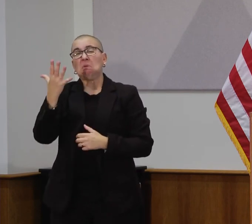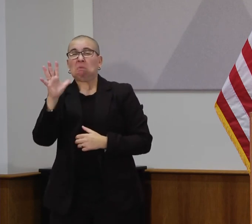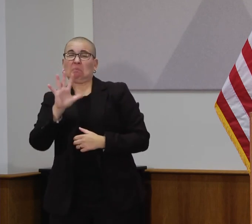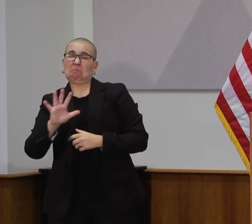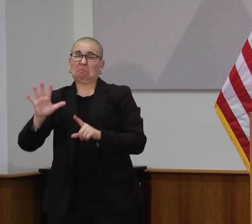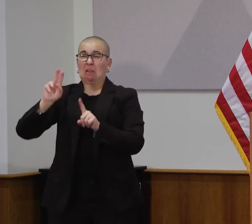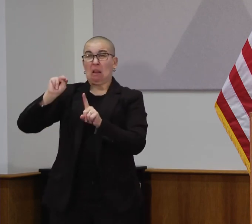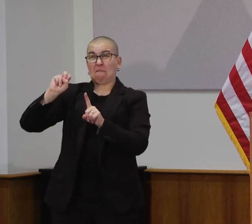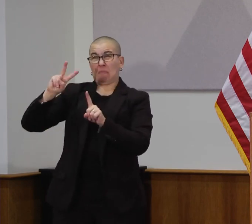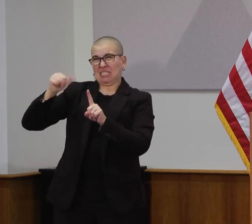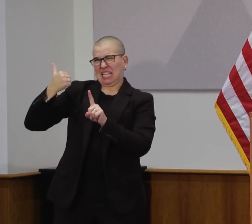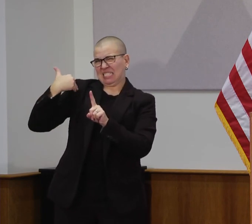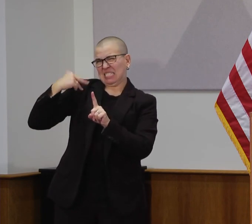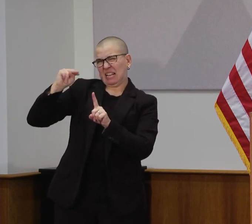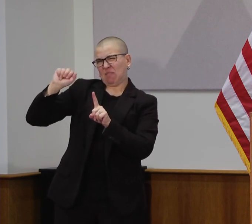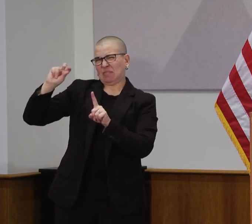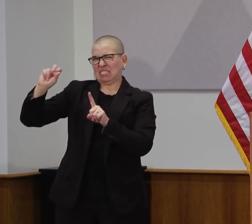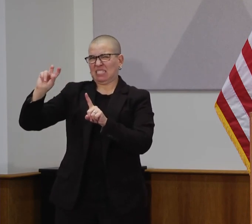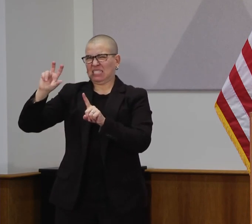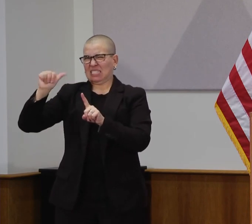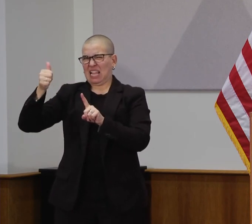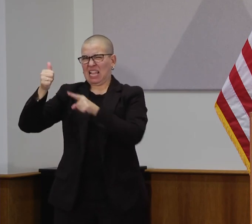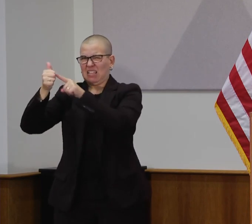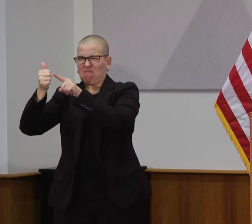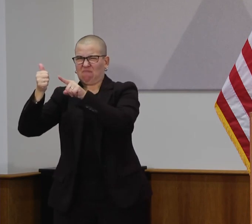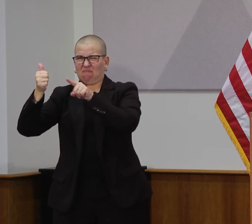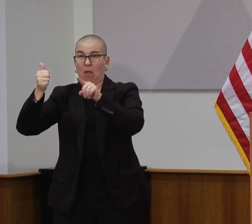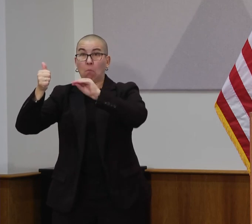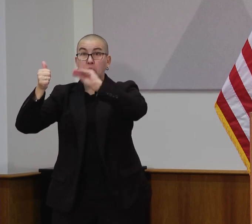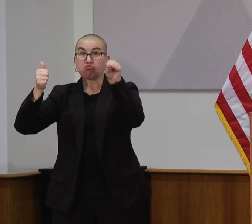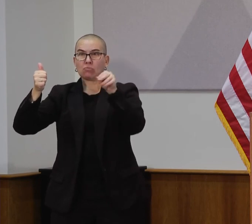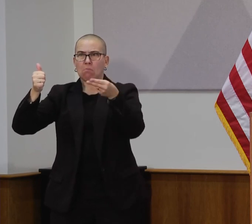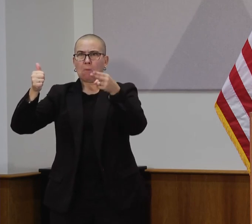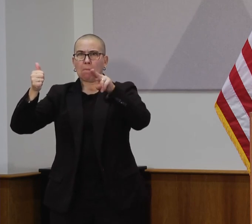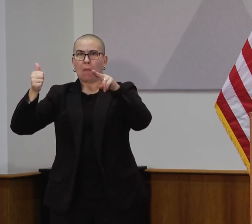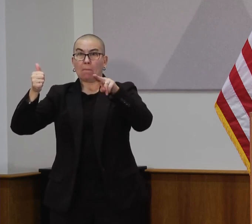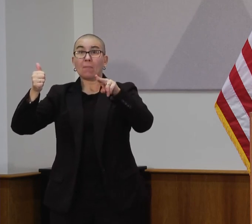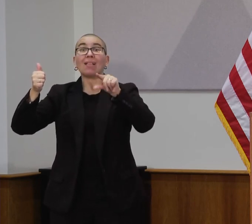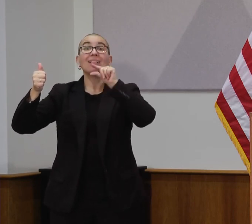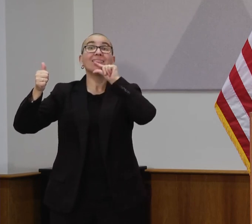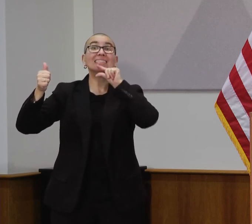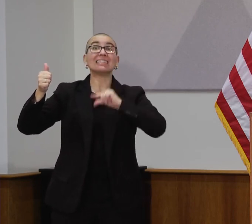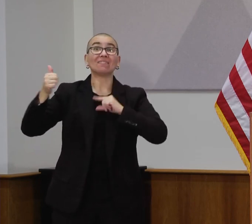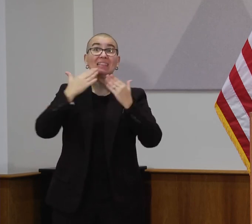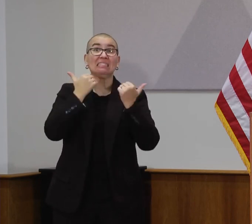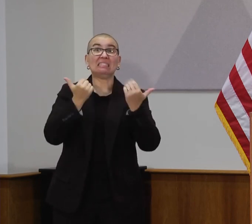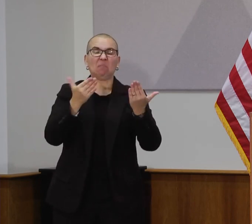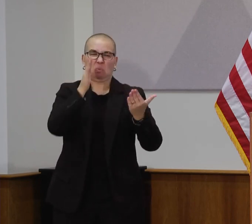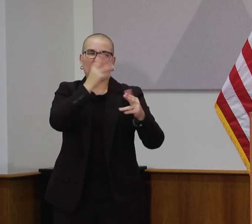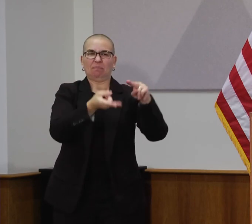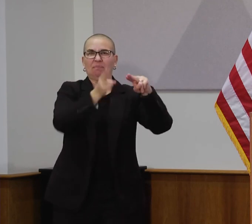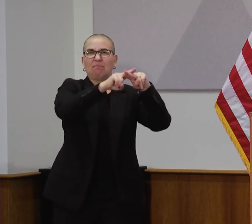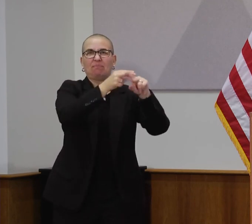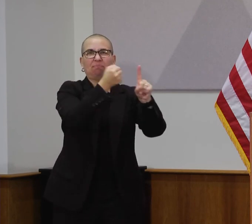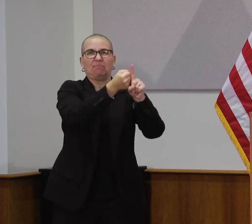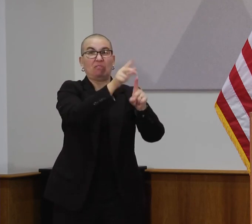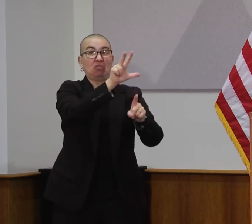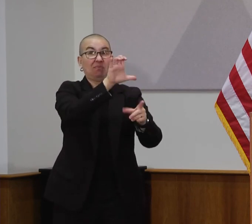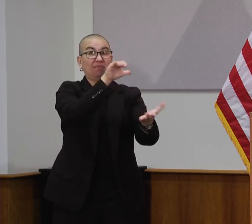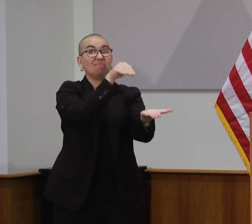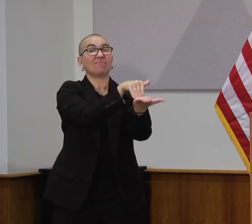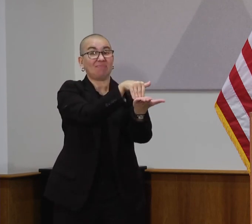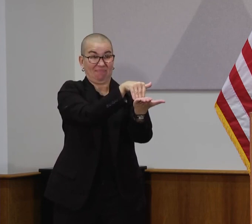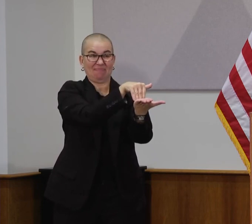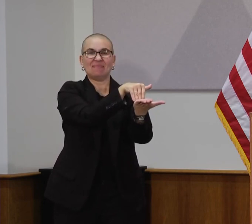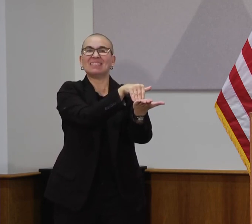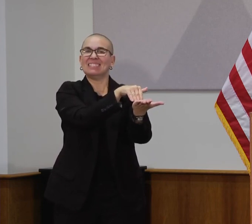10th that at the rate we were seeing, we might reach 300,000 by Thanksgiving. Based on our current rate of growth, we might